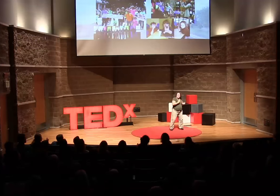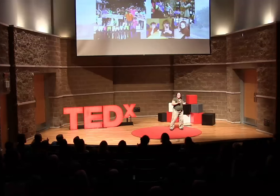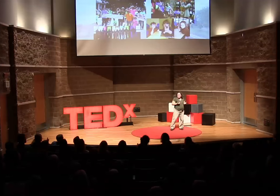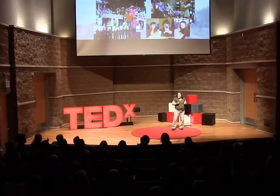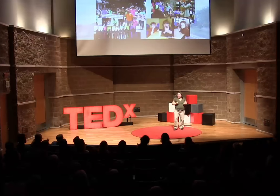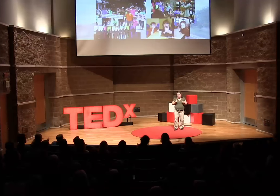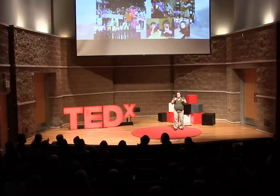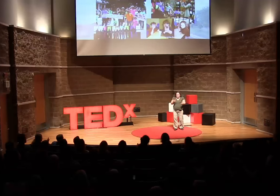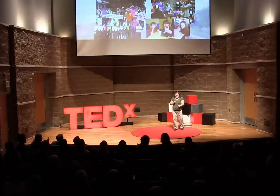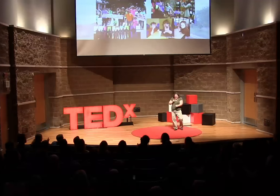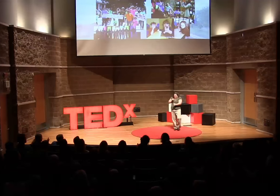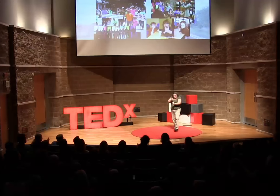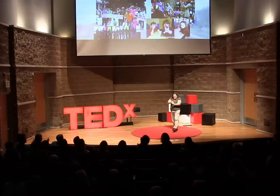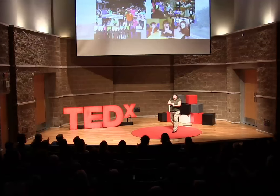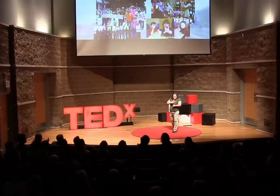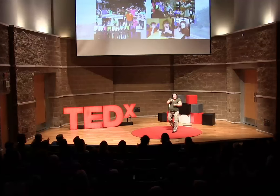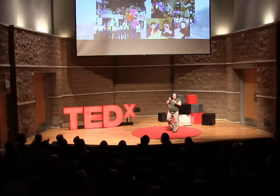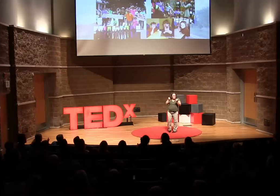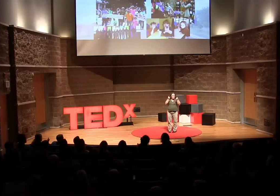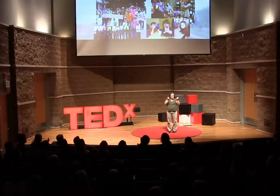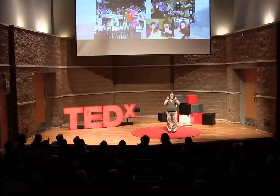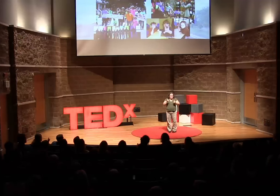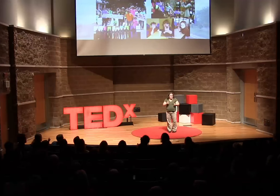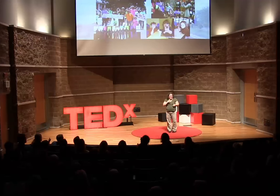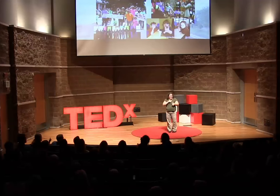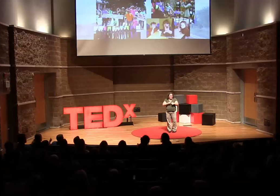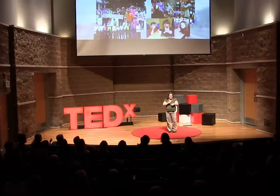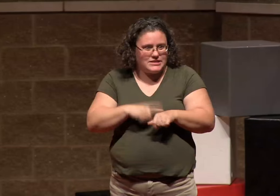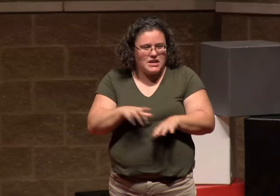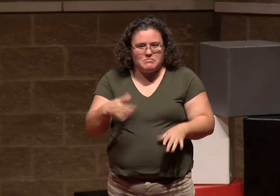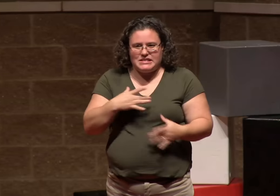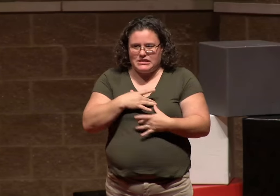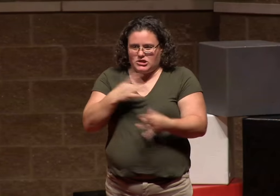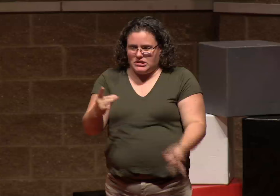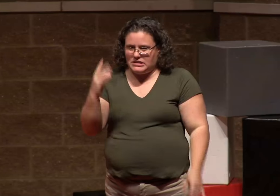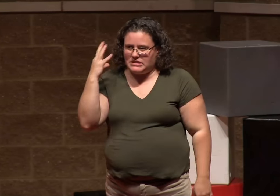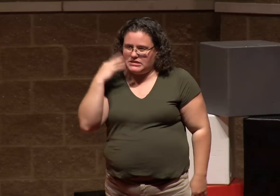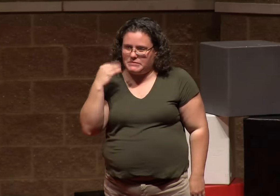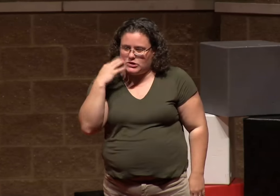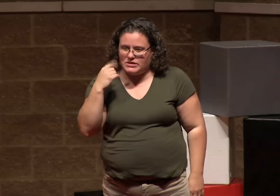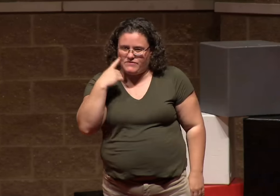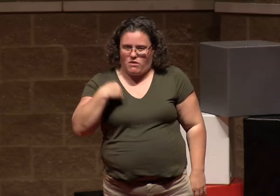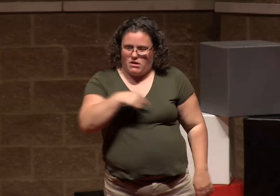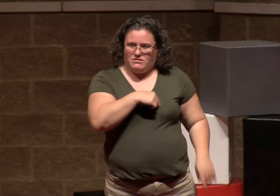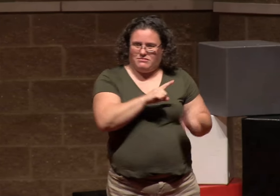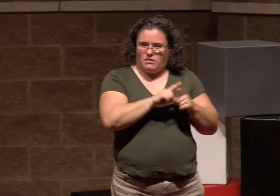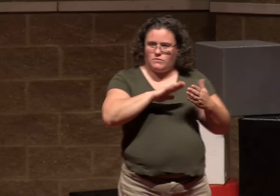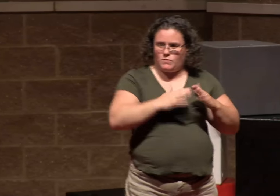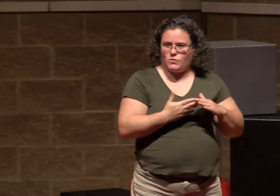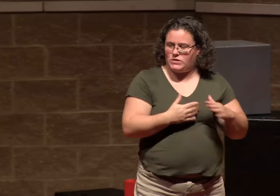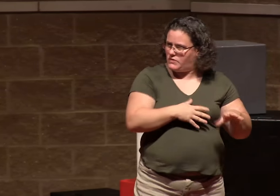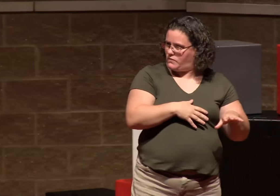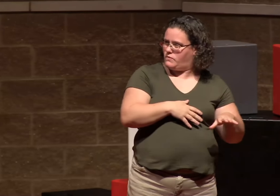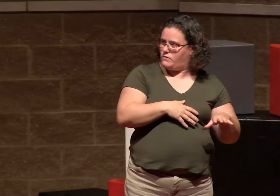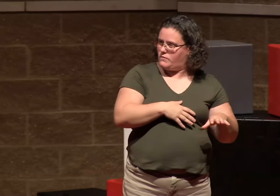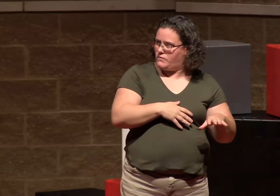and the same language, and we like to hang out together, and we wanted to get a new experience,